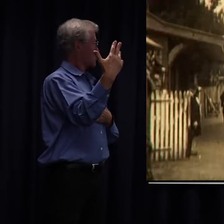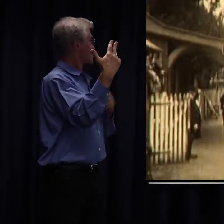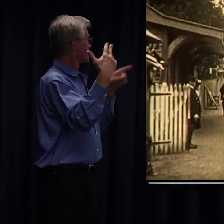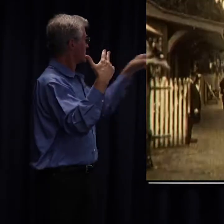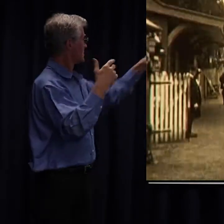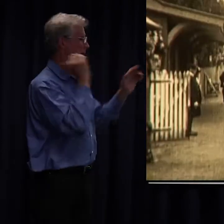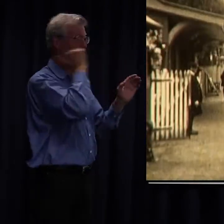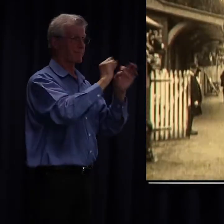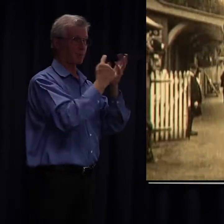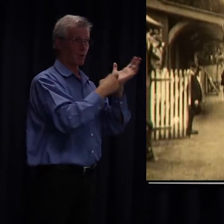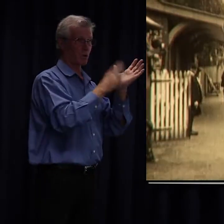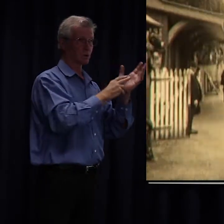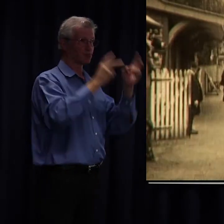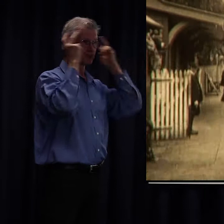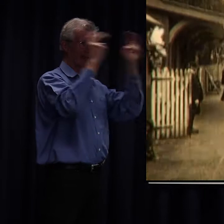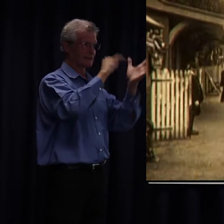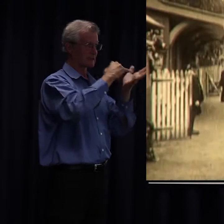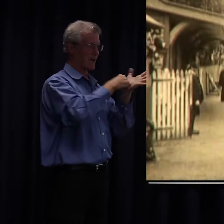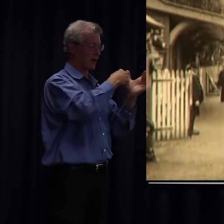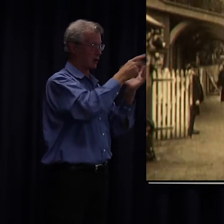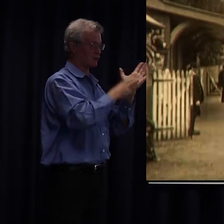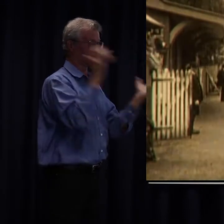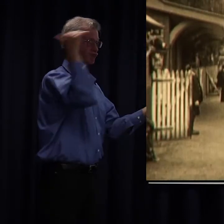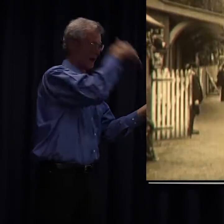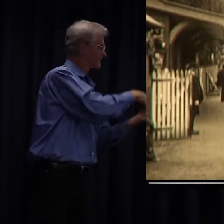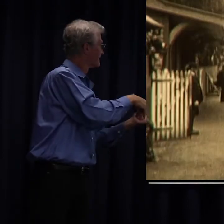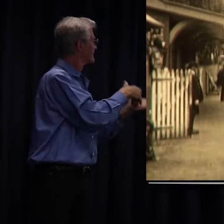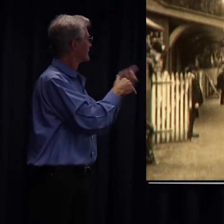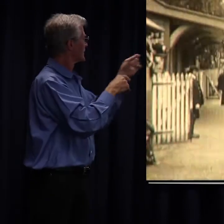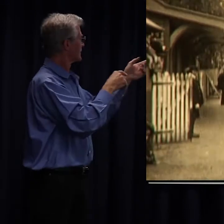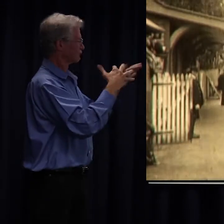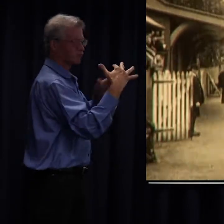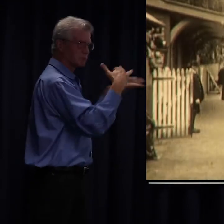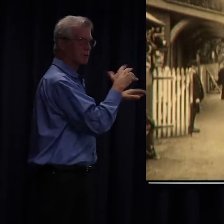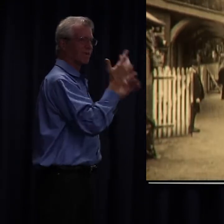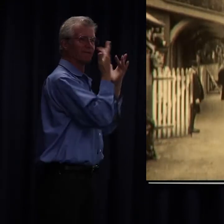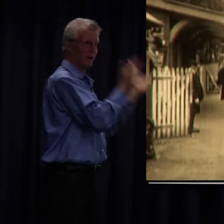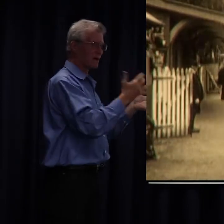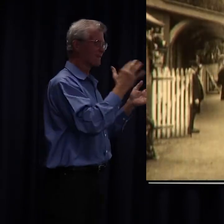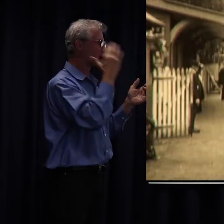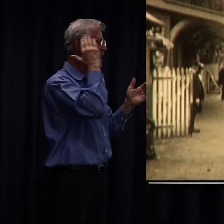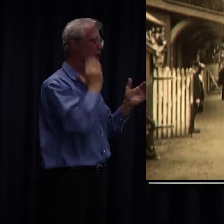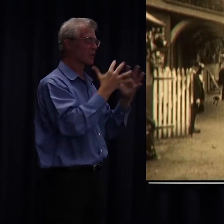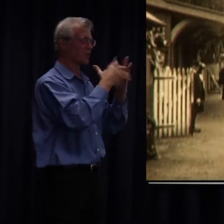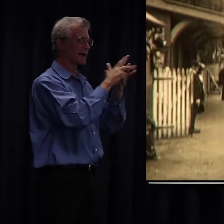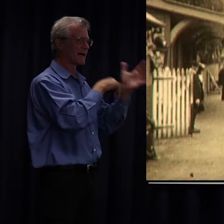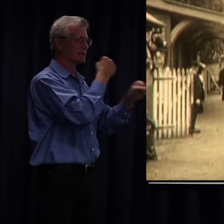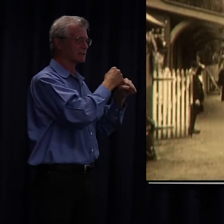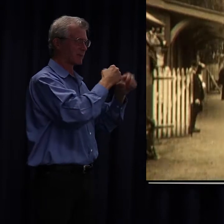In 1909, this is the Blackburn train station, and this is the train arriving, where